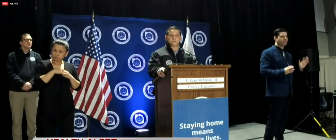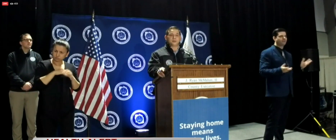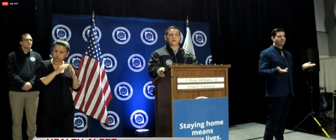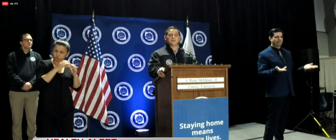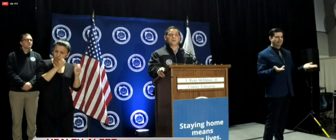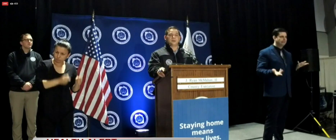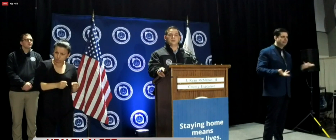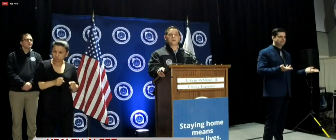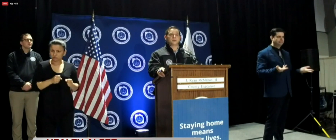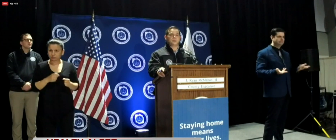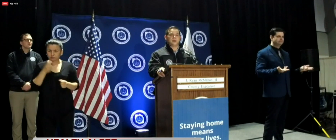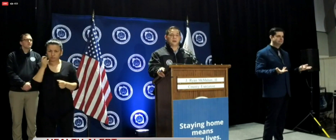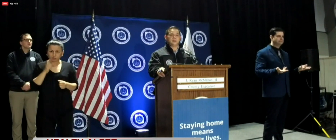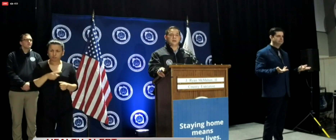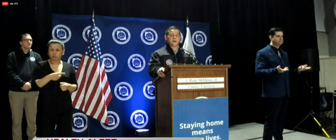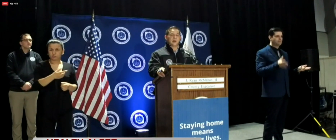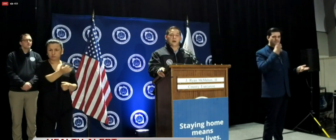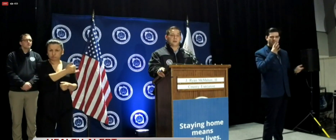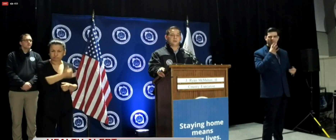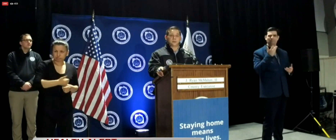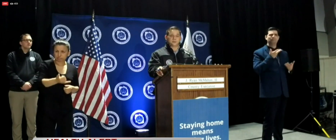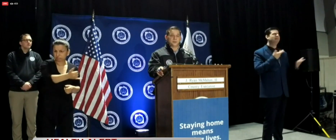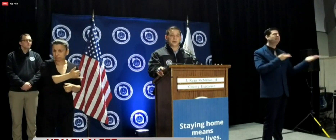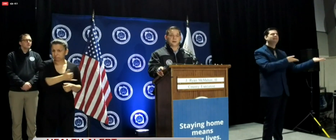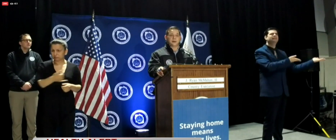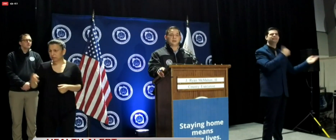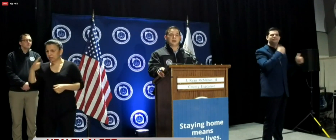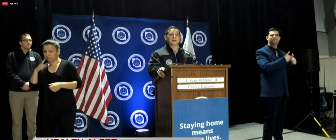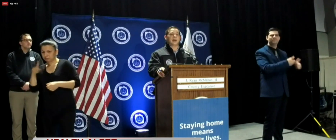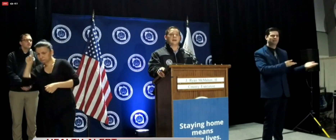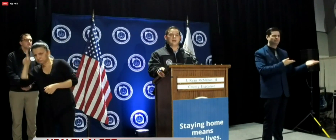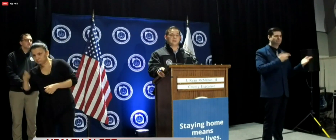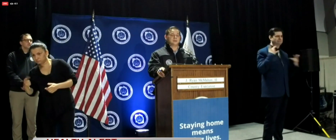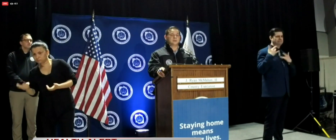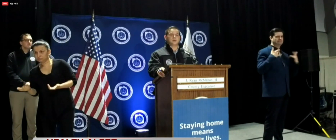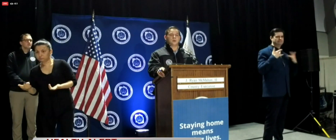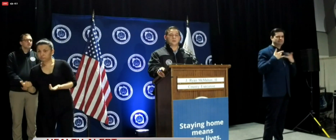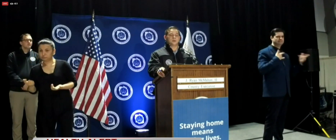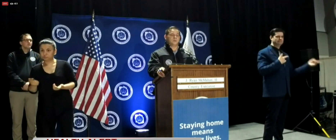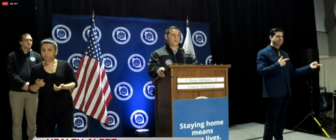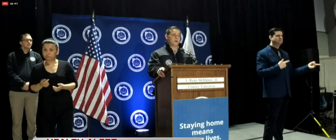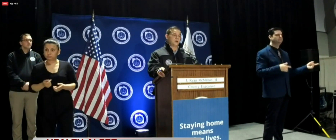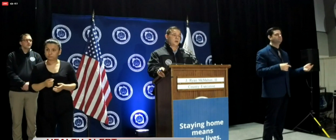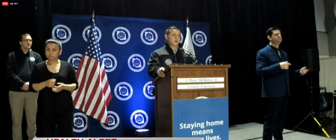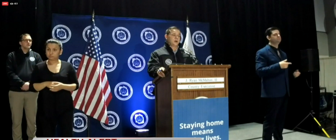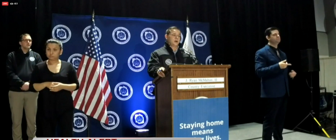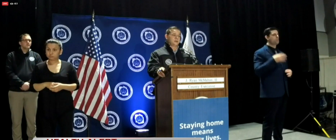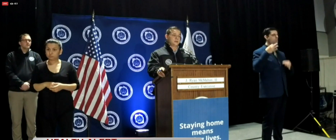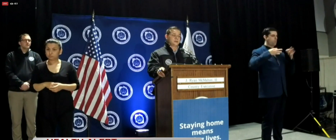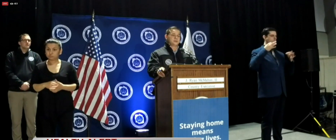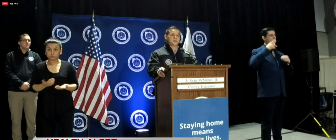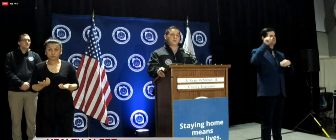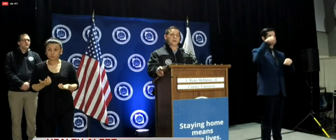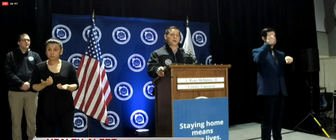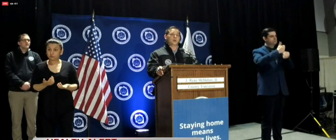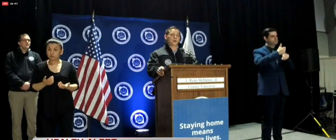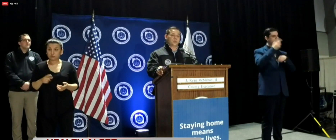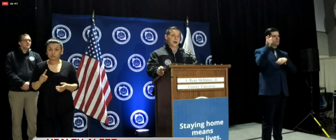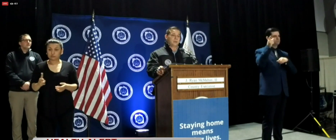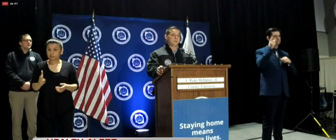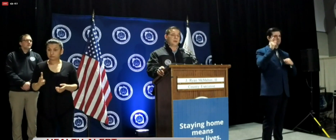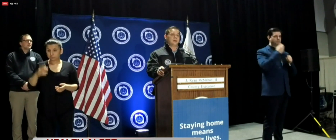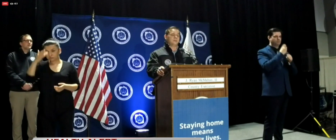help. They're looking for me to do something about it. I want to do something about it. I can't. That's what the courts are there for. This is becoming a